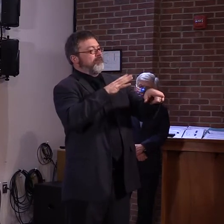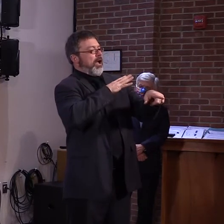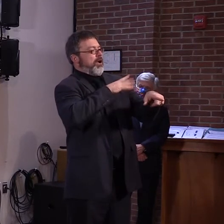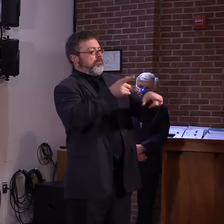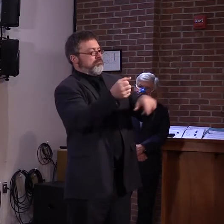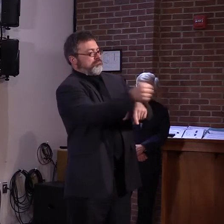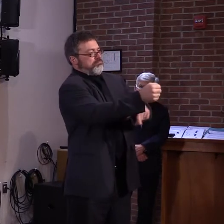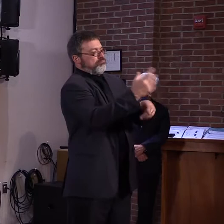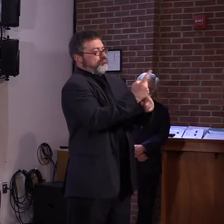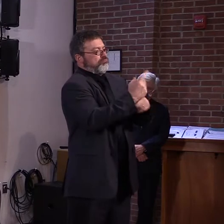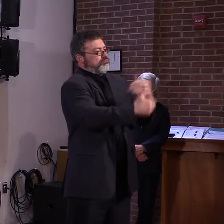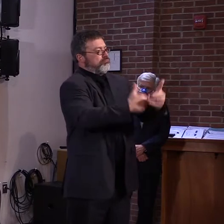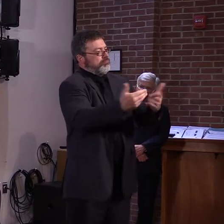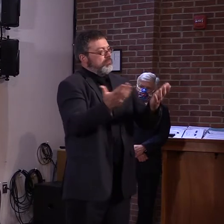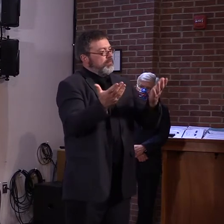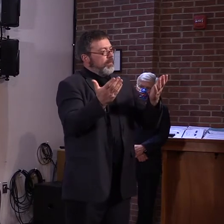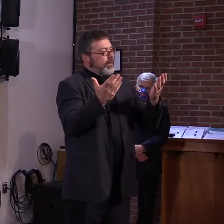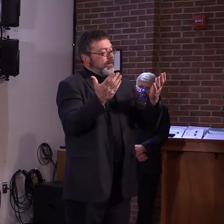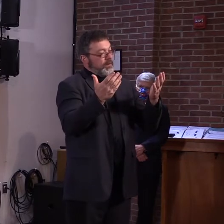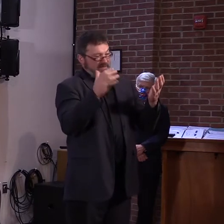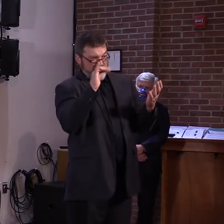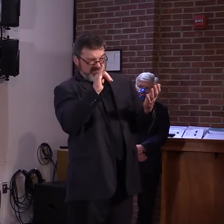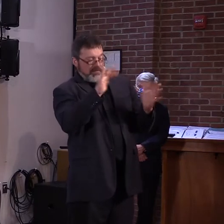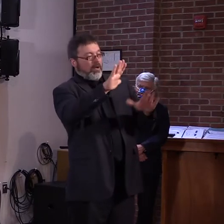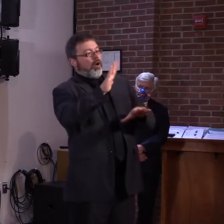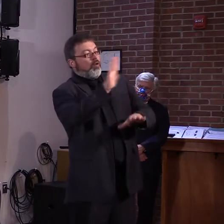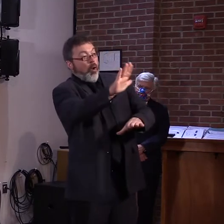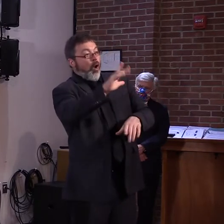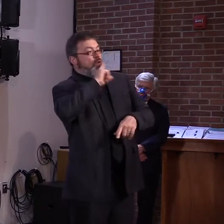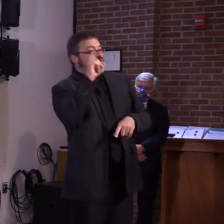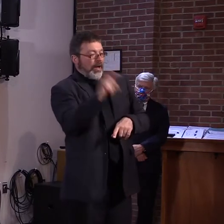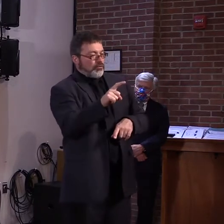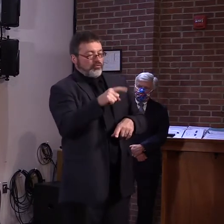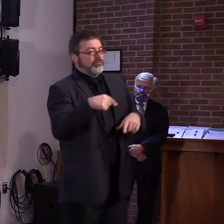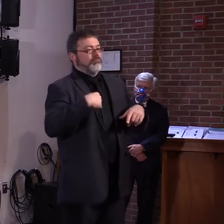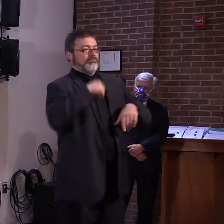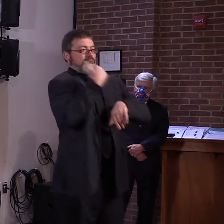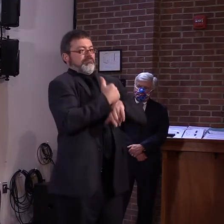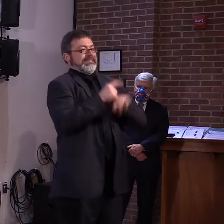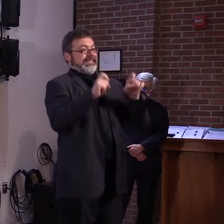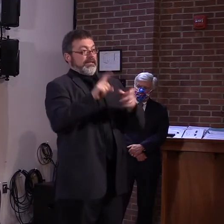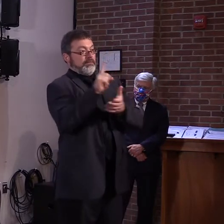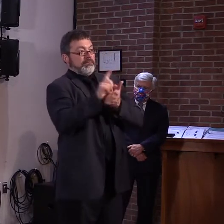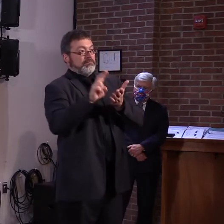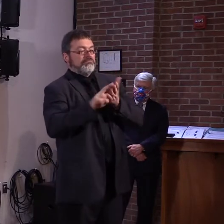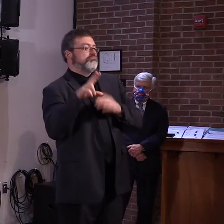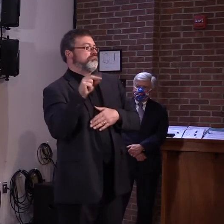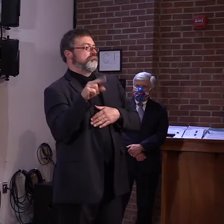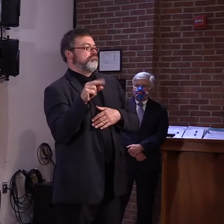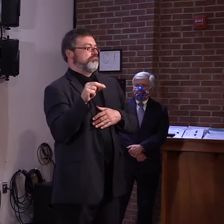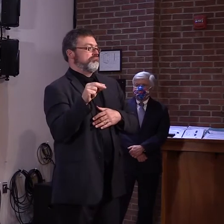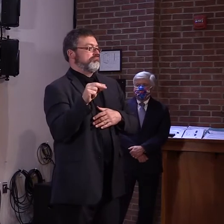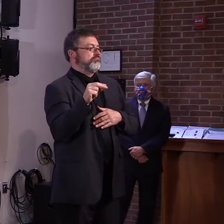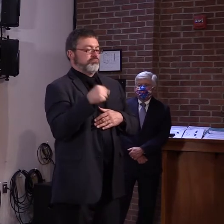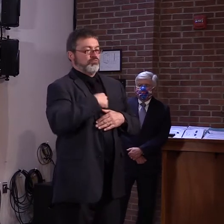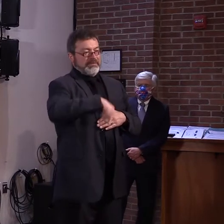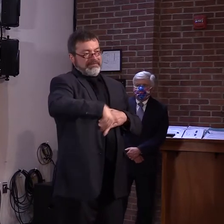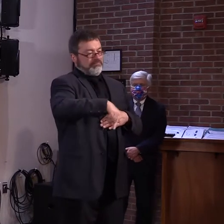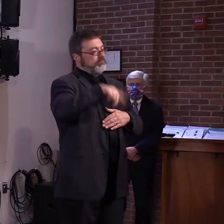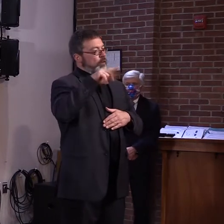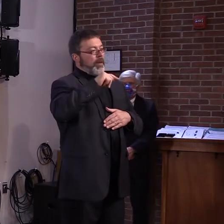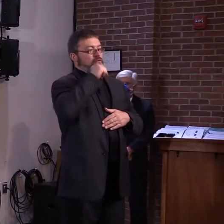We feel like with the low disease prevalence that we have in Vermont, there's not a need for that, but